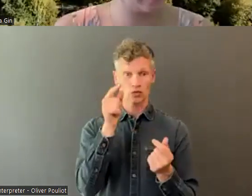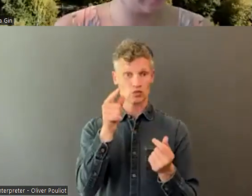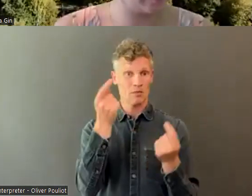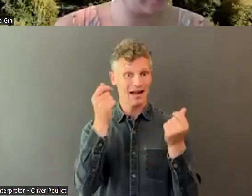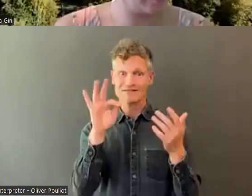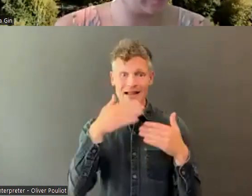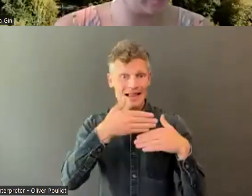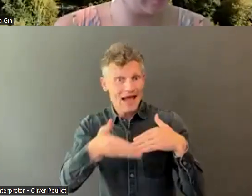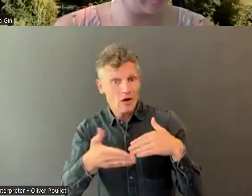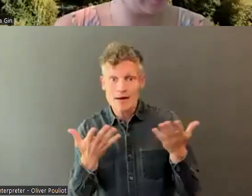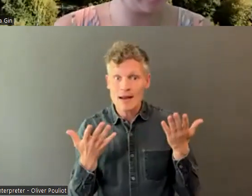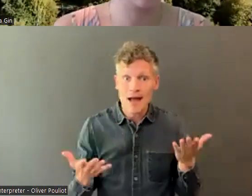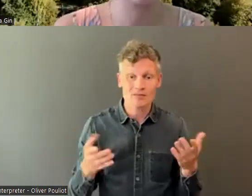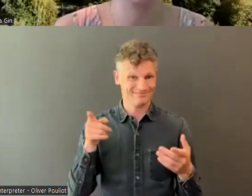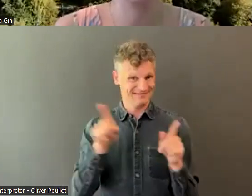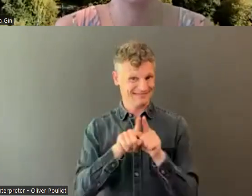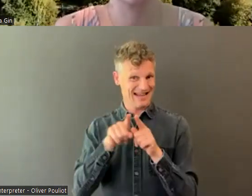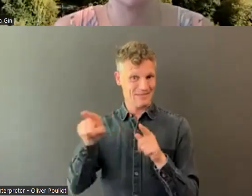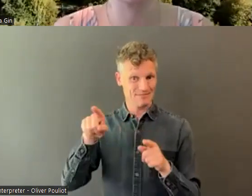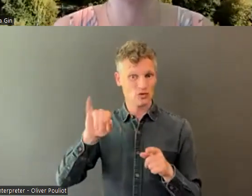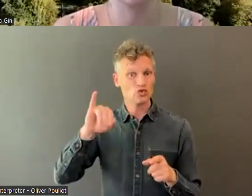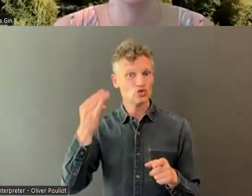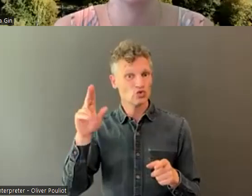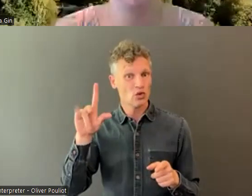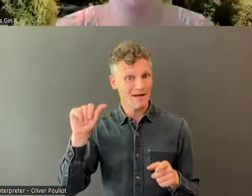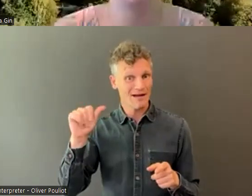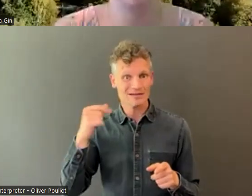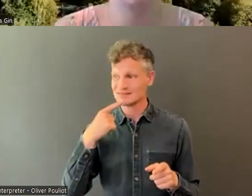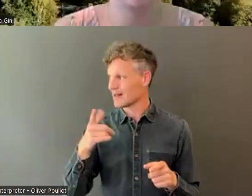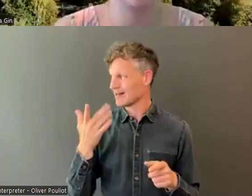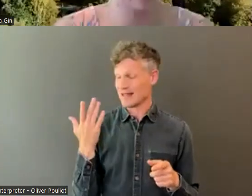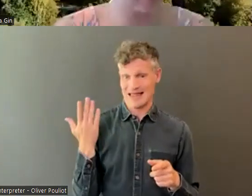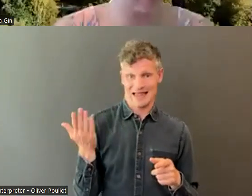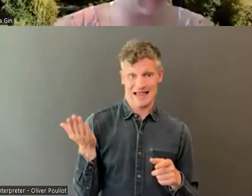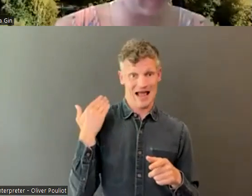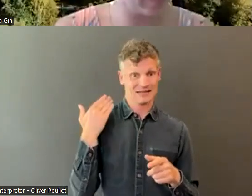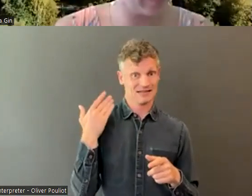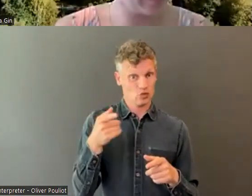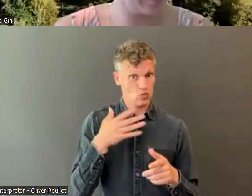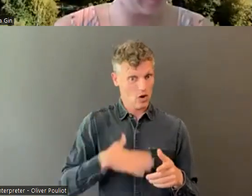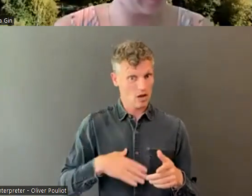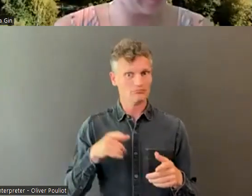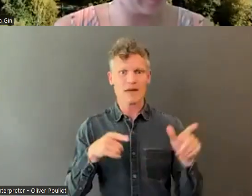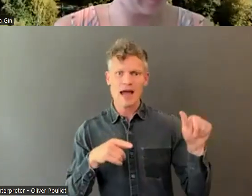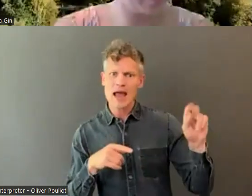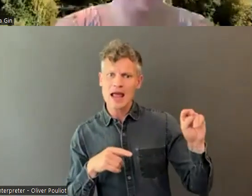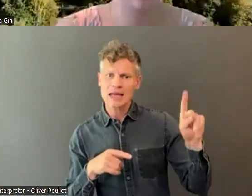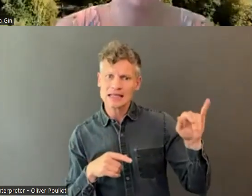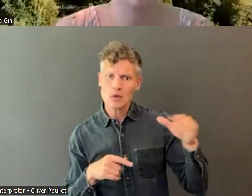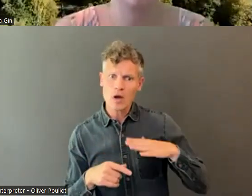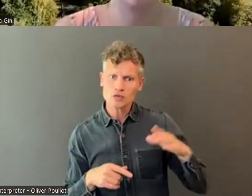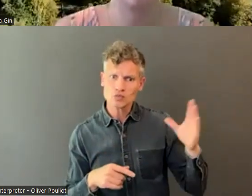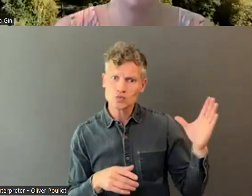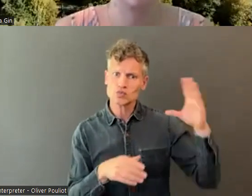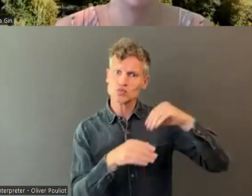It's what Julia said. It's that retrofitting. That's the last thing that you want to do. Andy, did you want to come in there? Yeah, it was picking